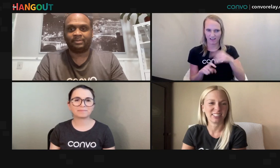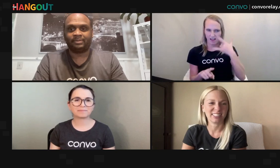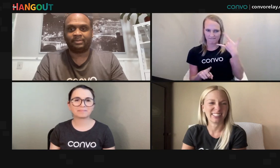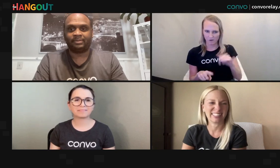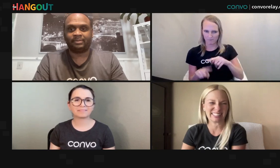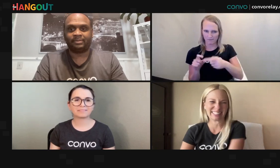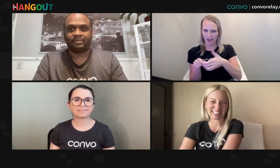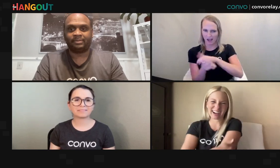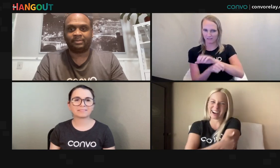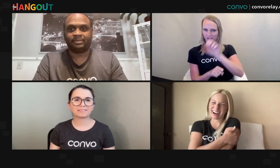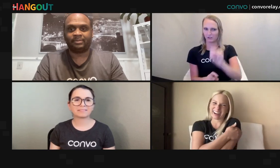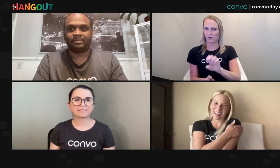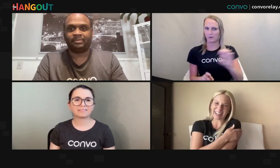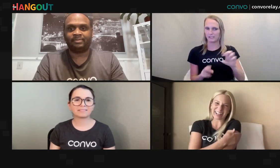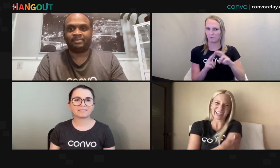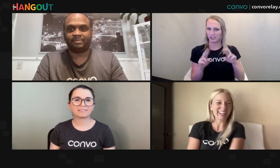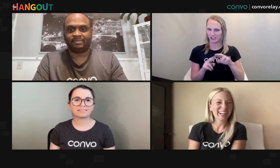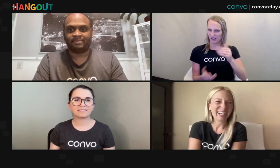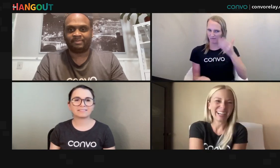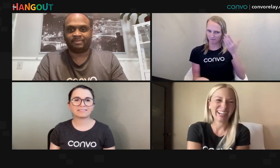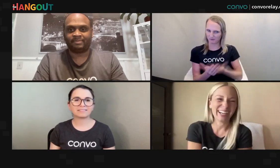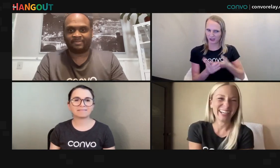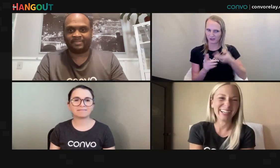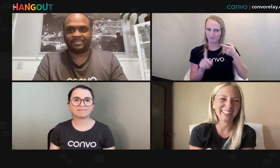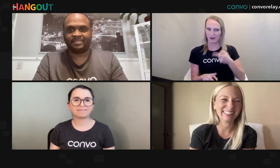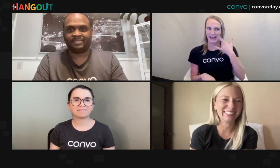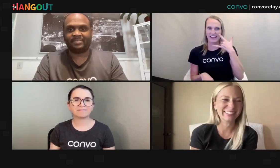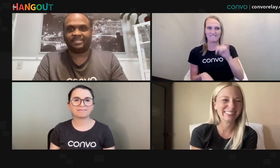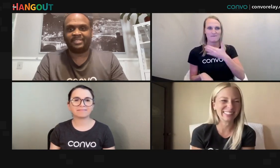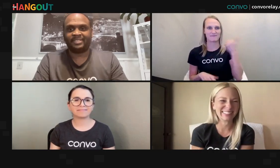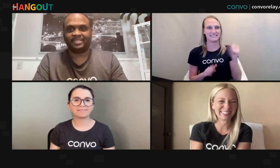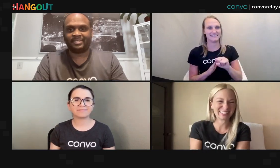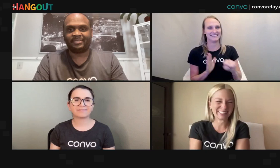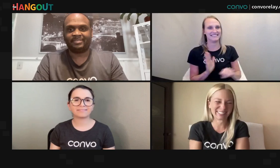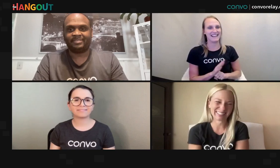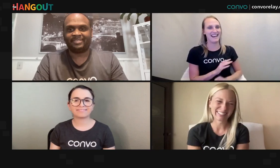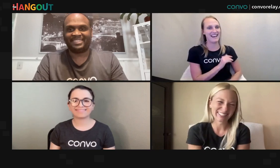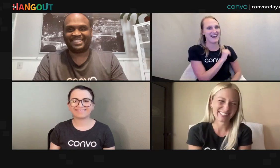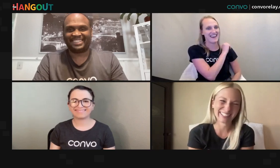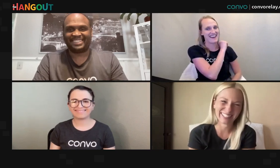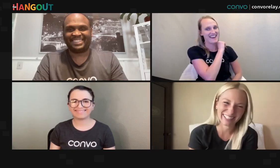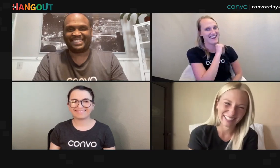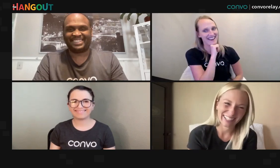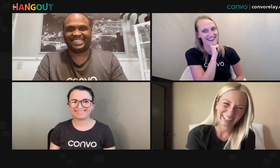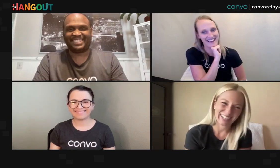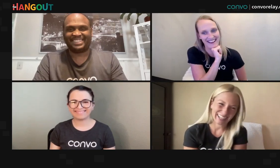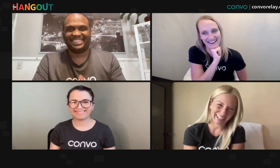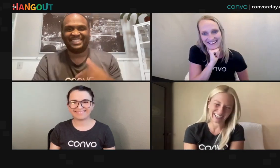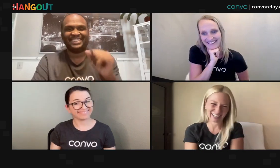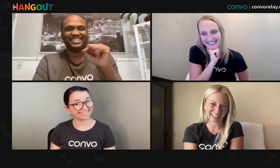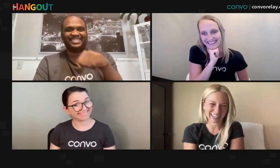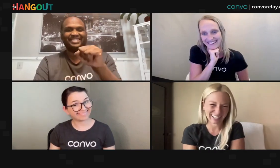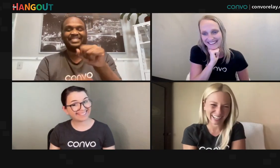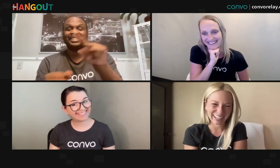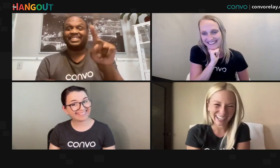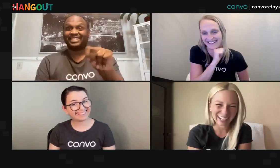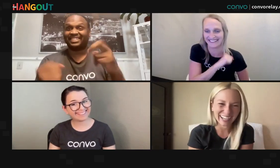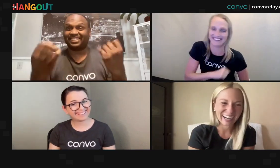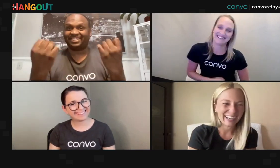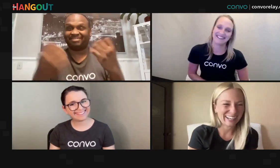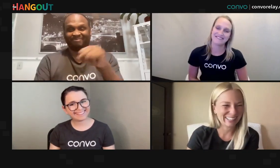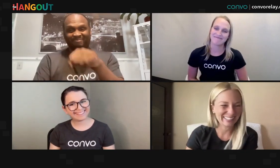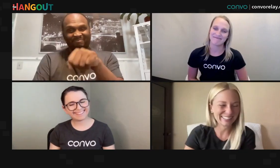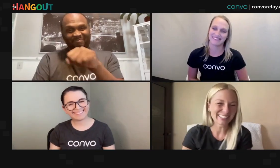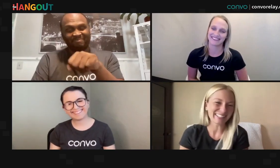Zen himself also lives in California, but he covers the southeastern region, which proves the point that California is the best state. Eh?